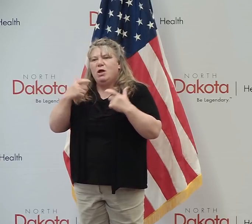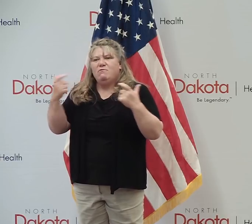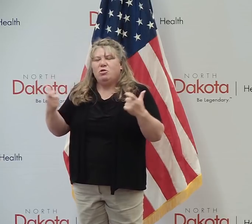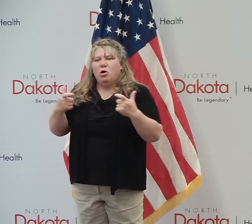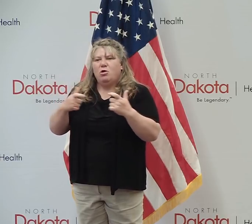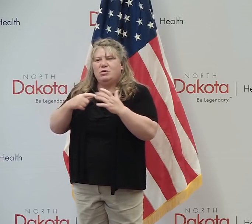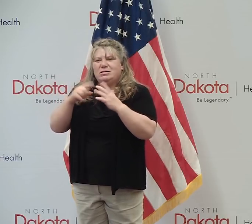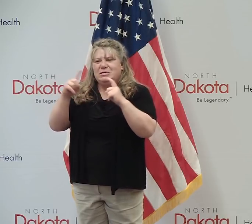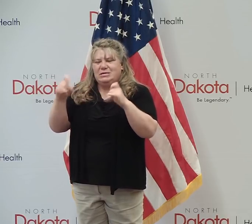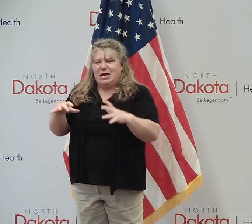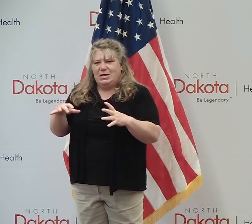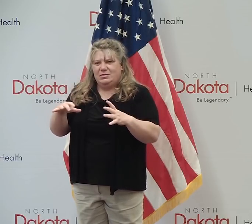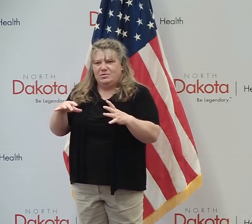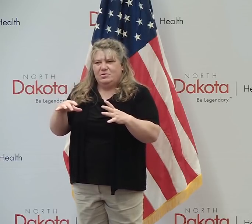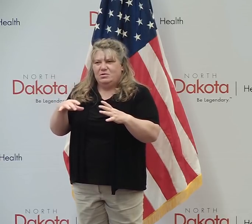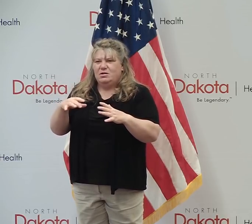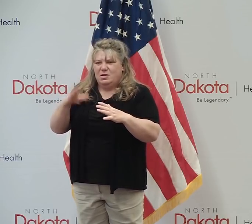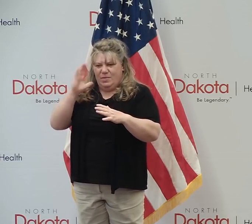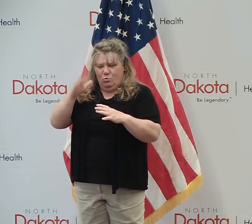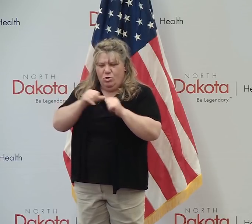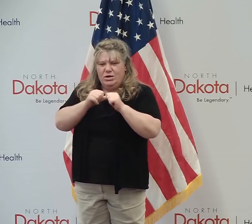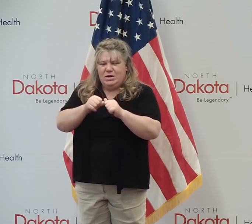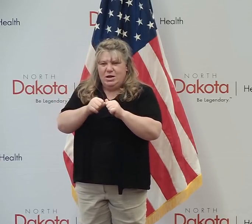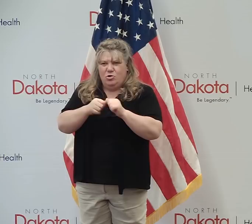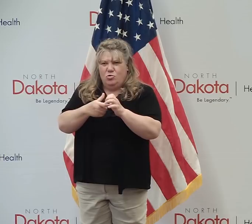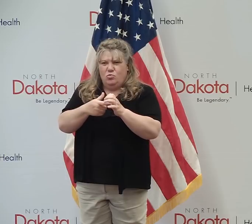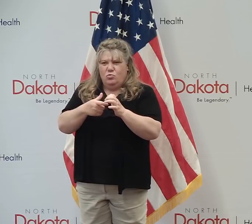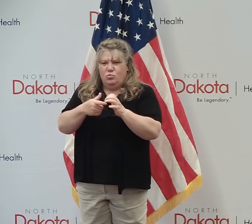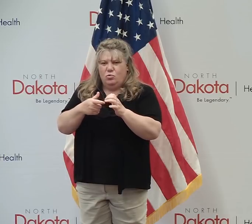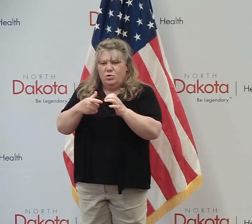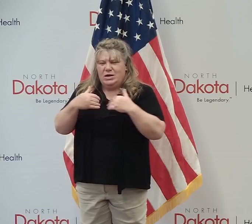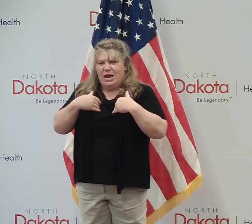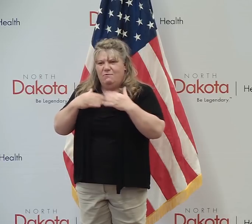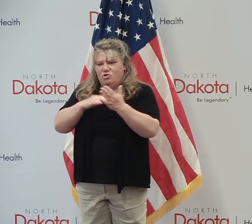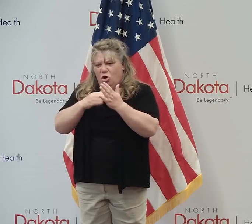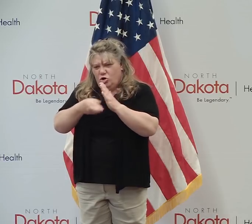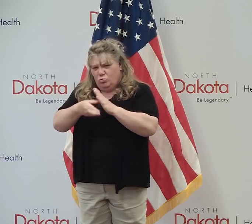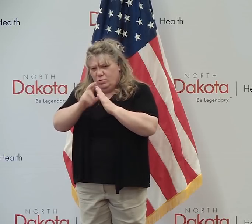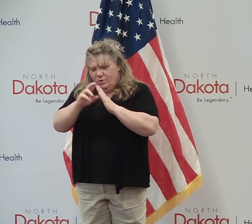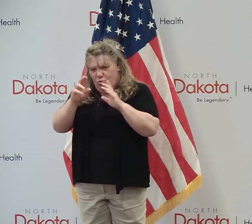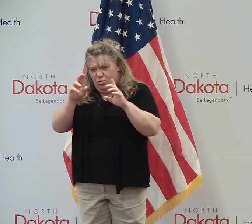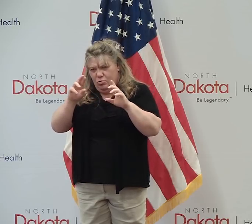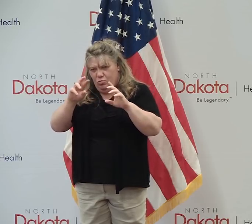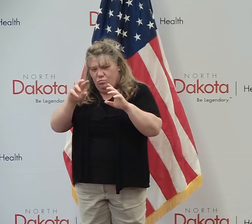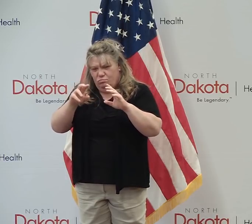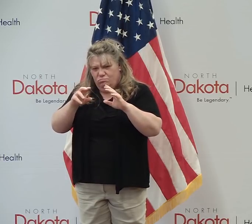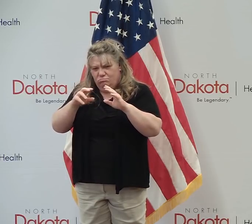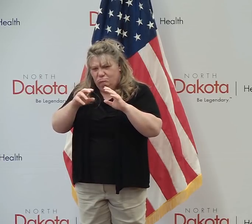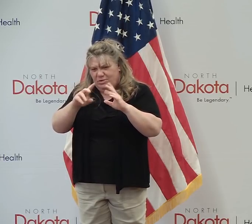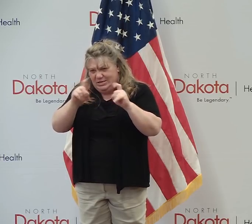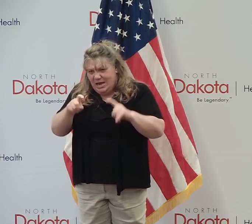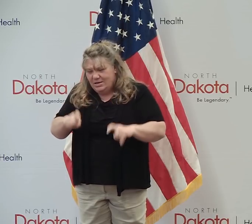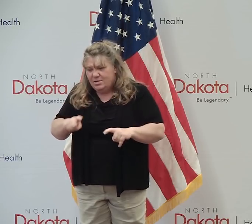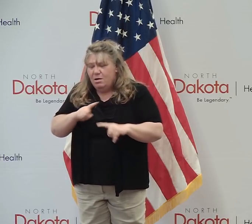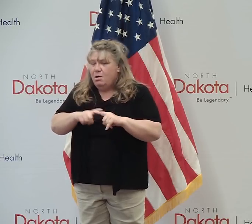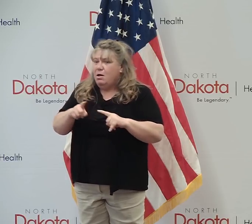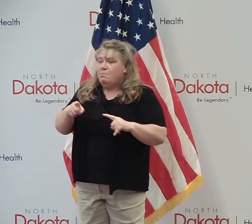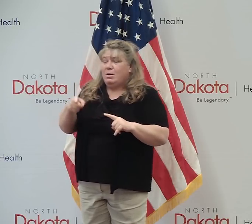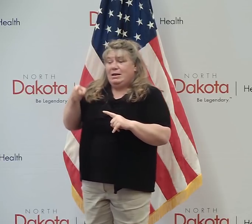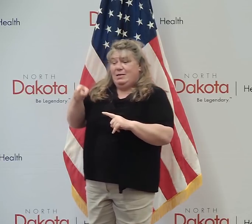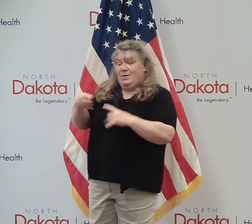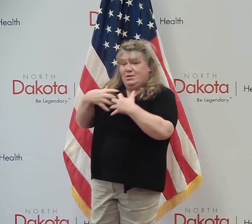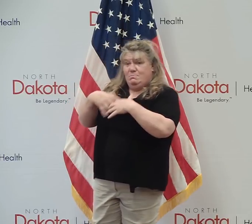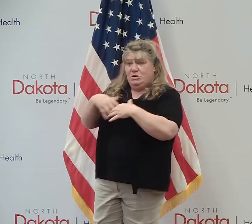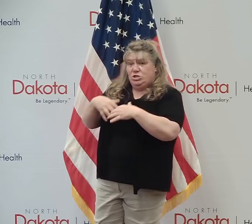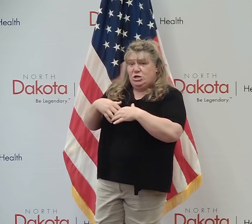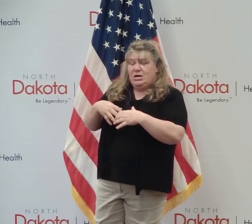peer-reviewed and doing that. And again, the thing that we're very careful and provided all the guidance. This is a machine where